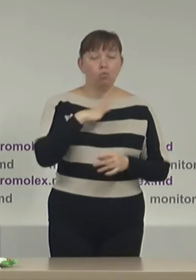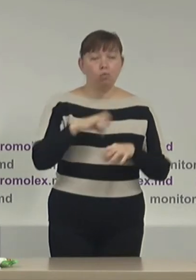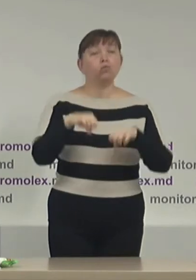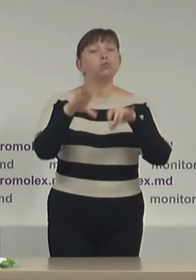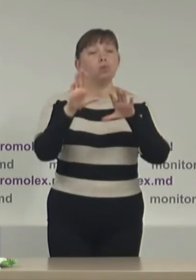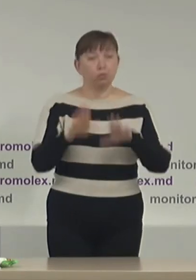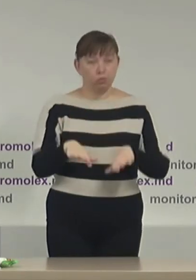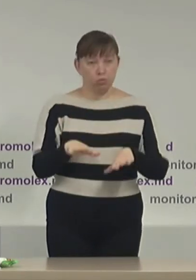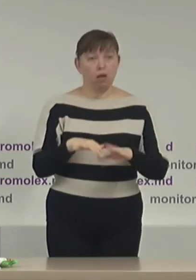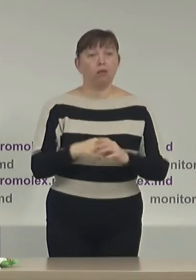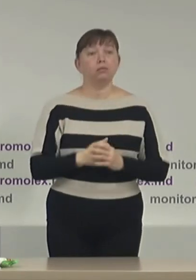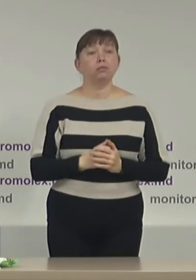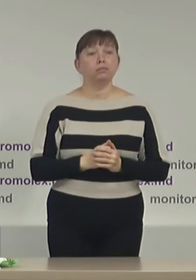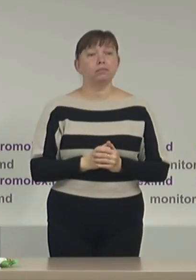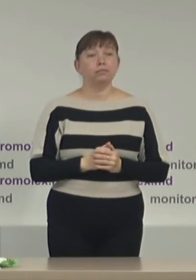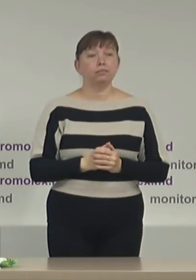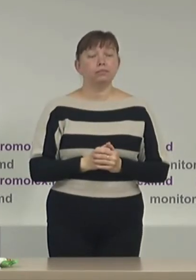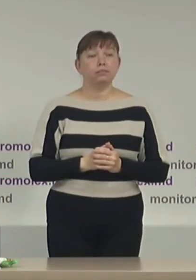Two were settled